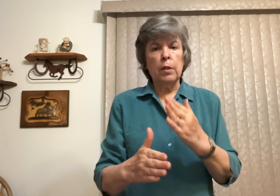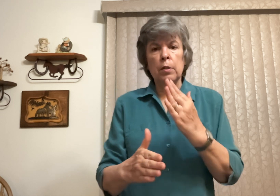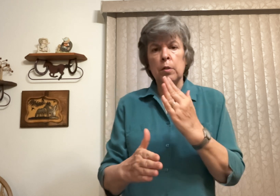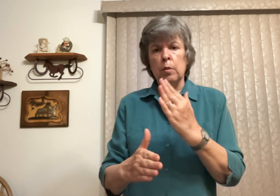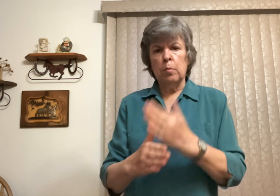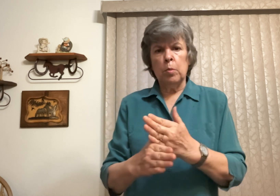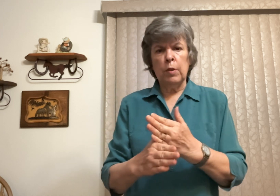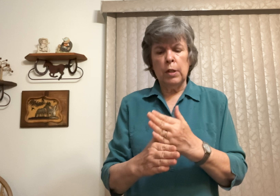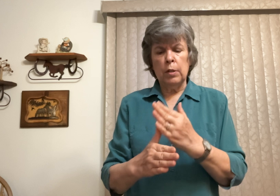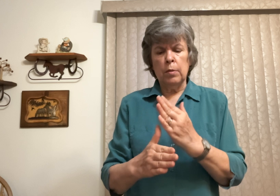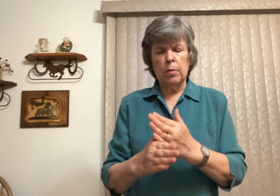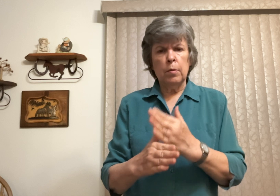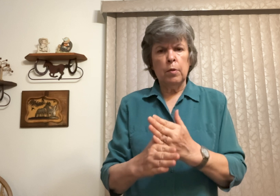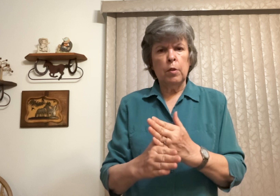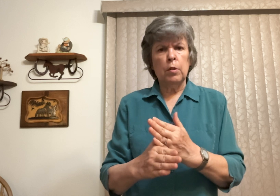this, prevent. So